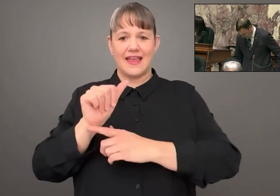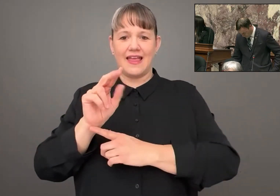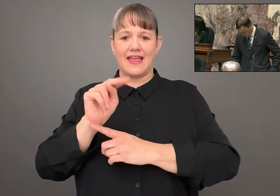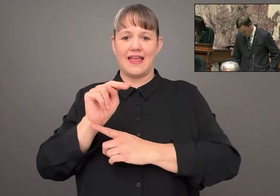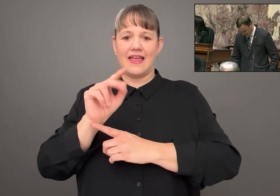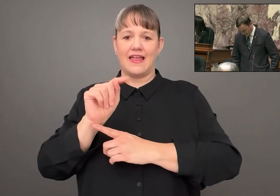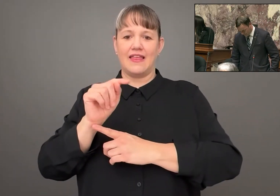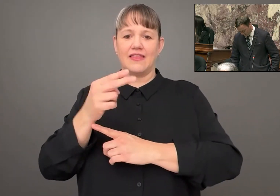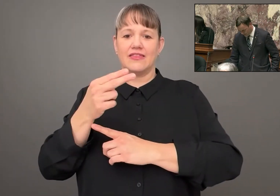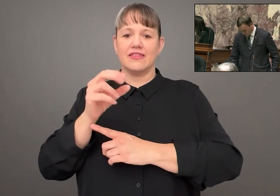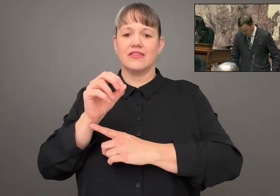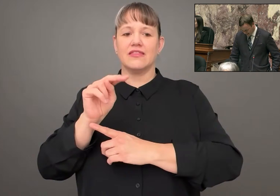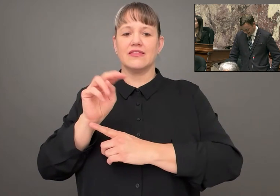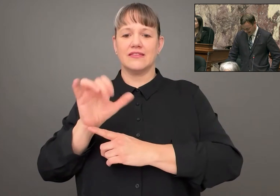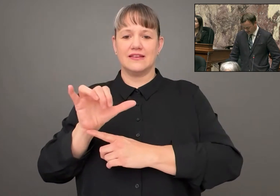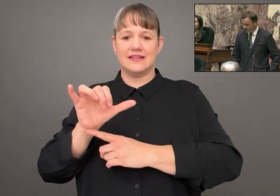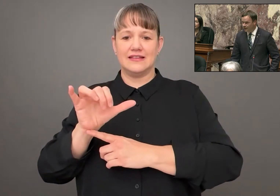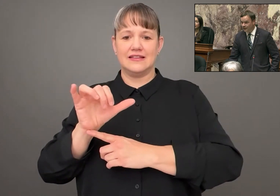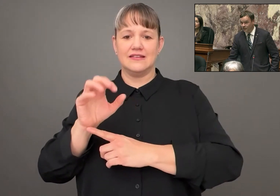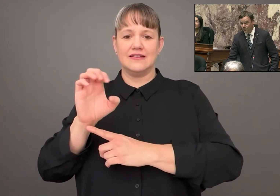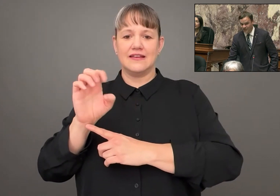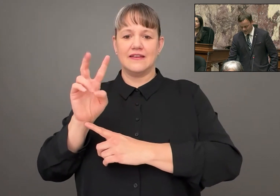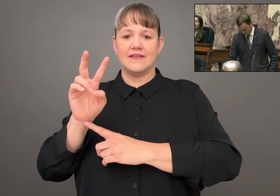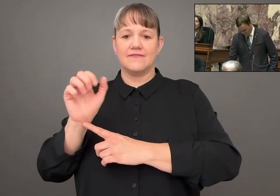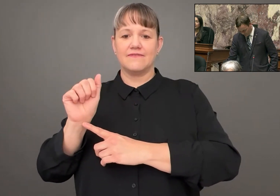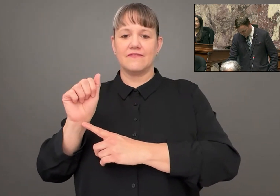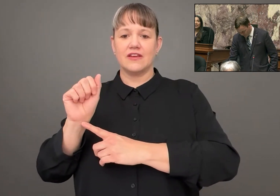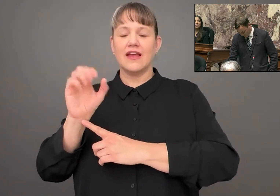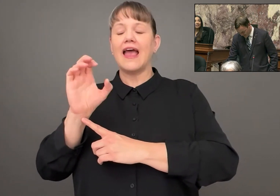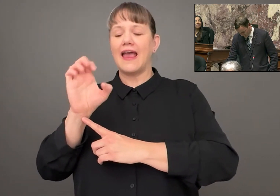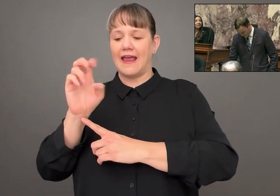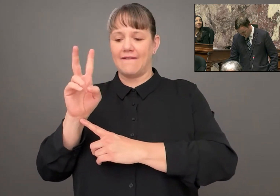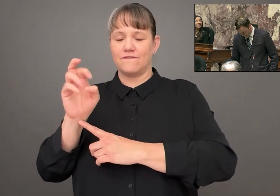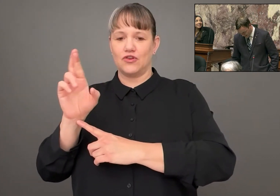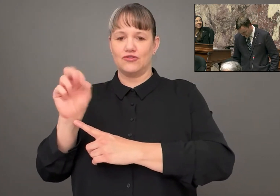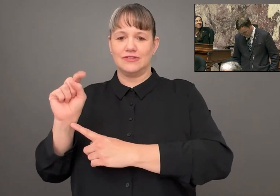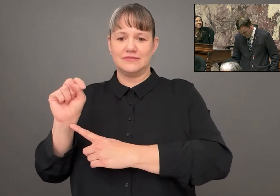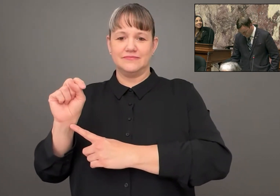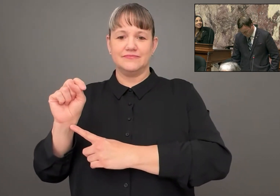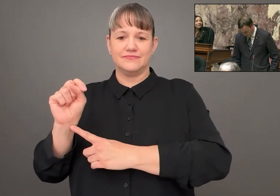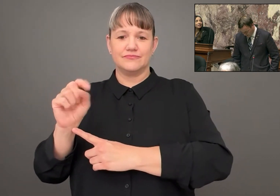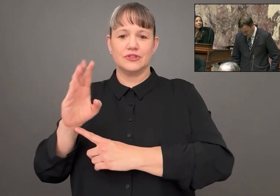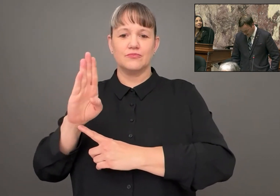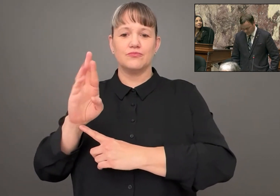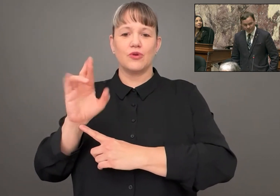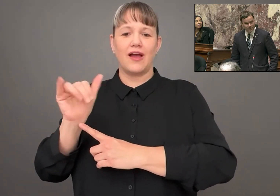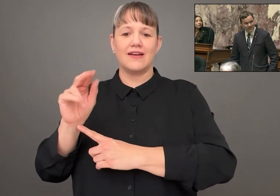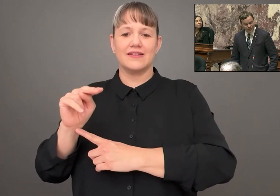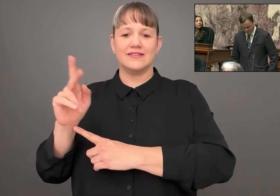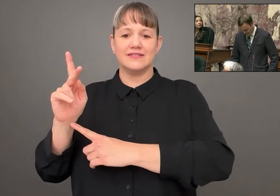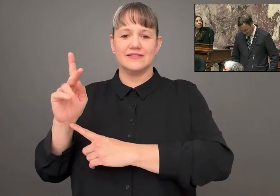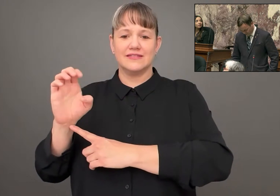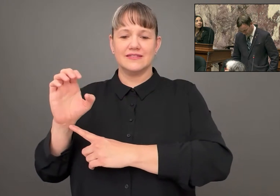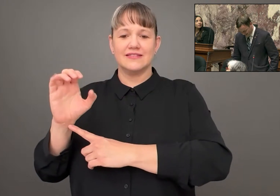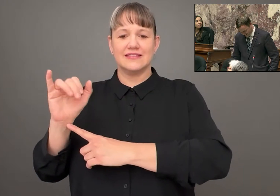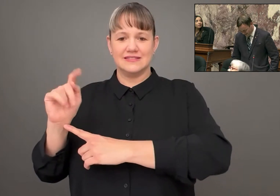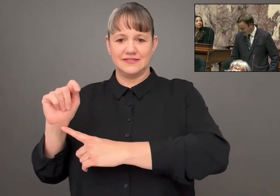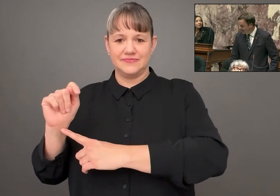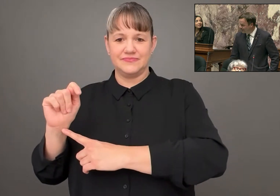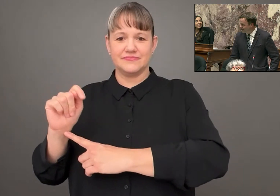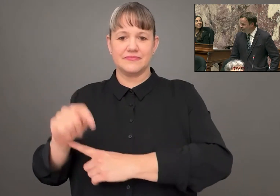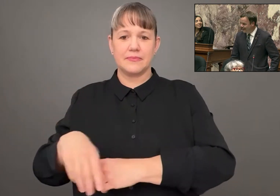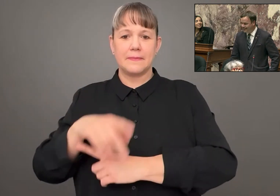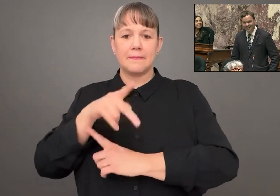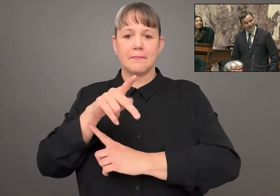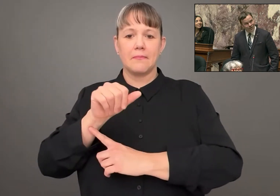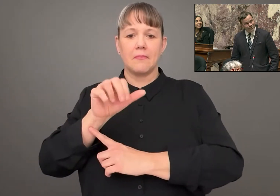Tourism Vancouver Island, Brian Kant, Vice President with Tourism Vancouver Island, Paul Hawes with the BC Hotel Association,